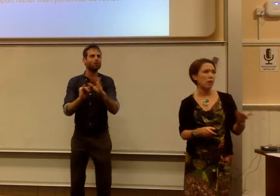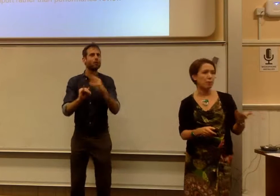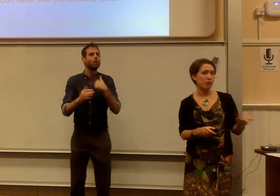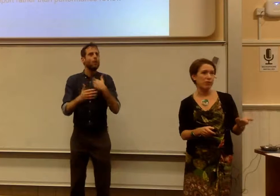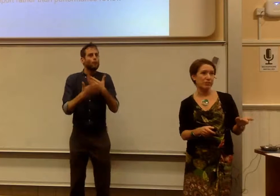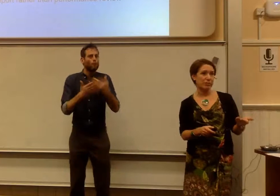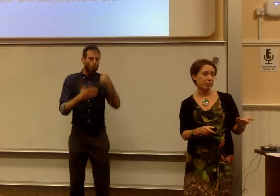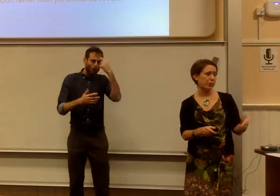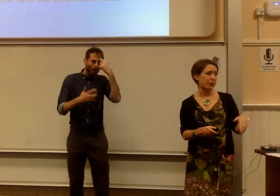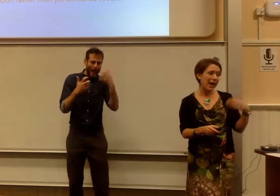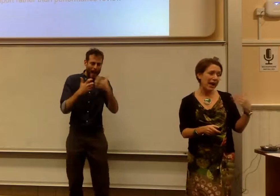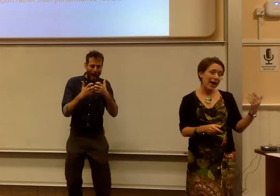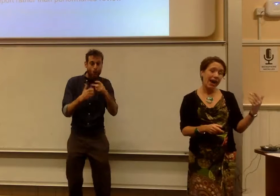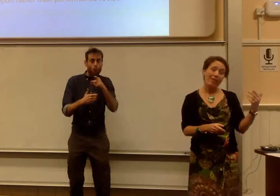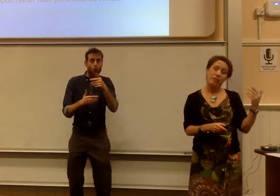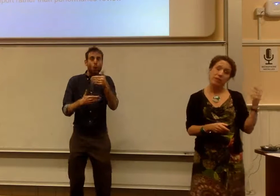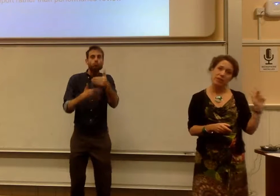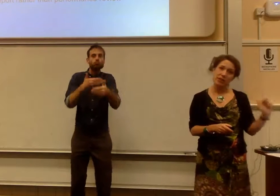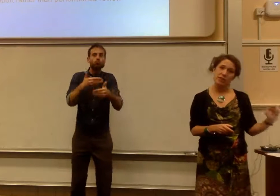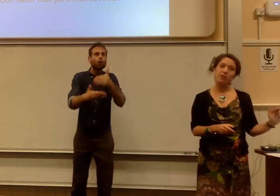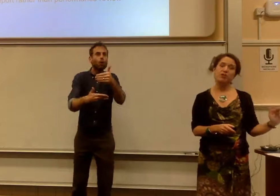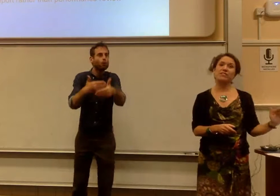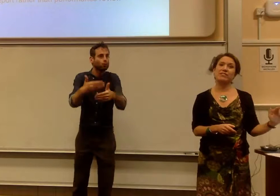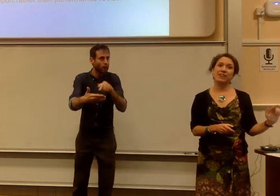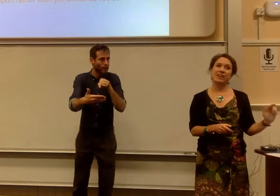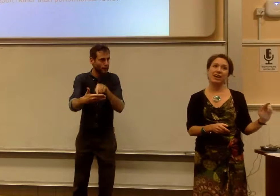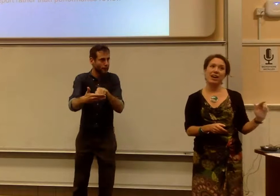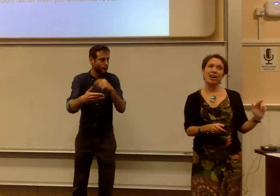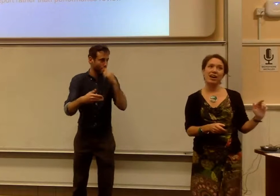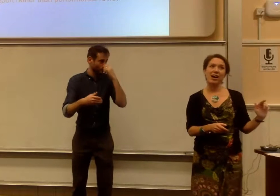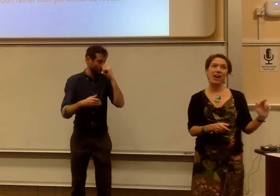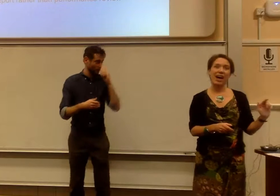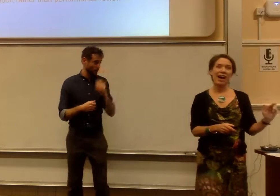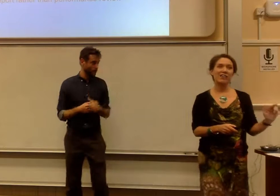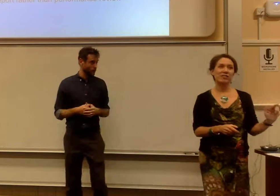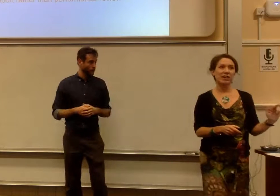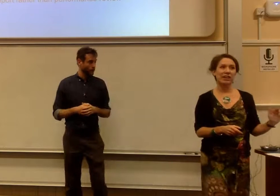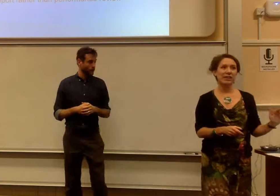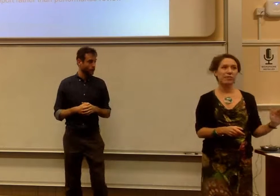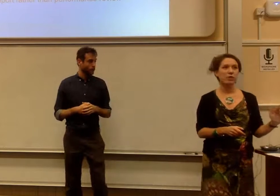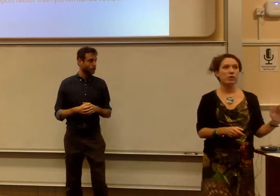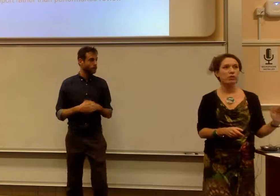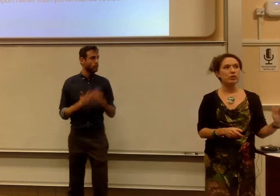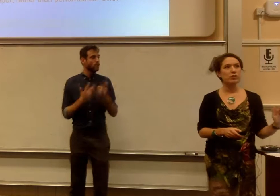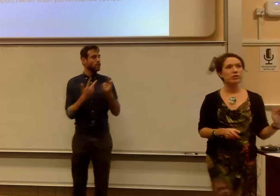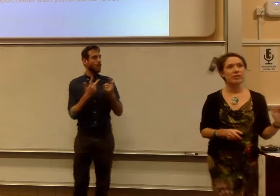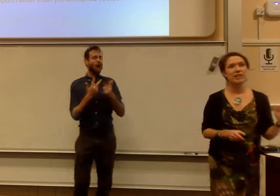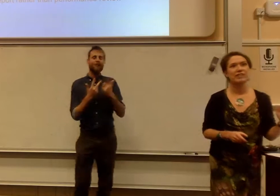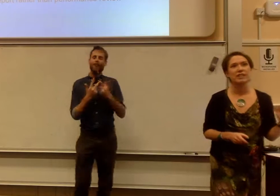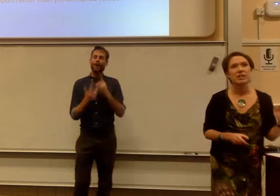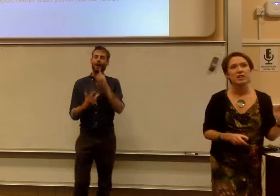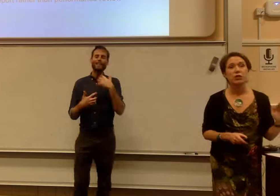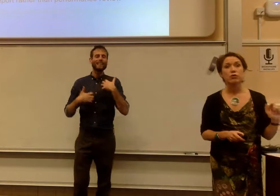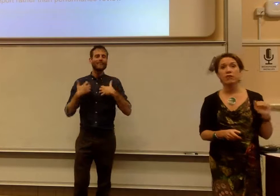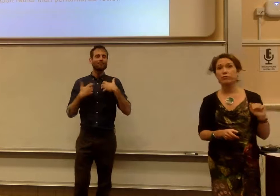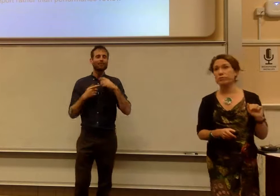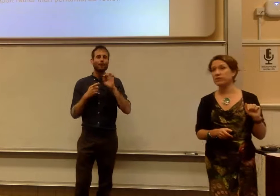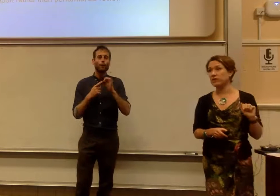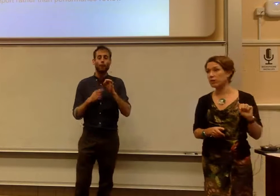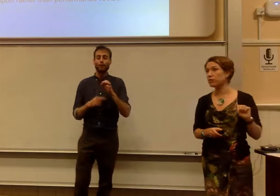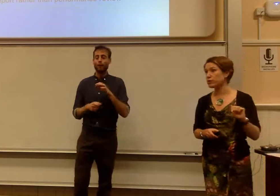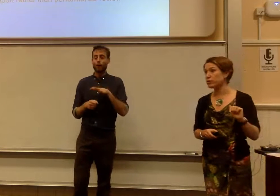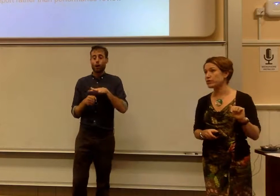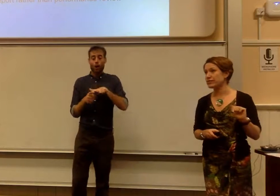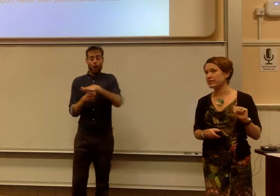talk about the progress report. And there was another interesting angle here, which was that local